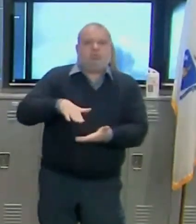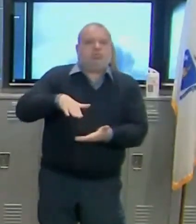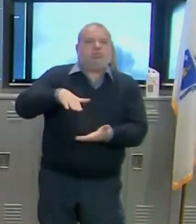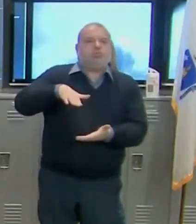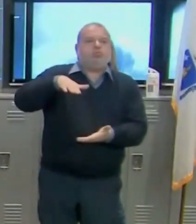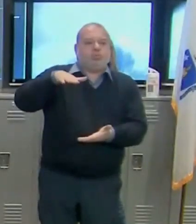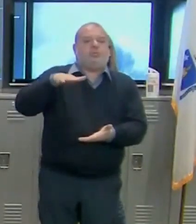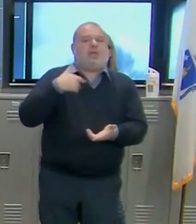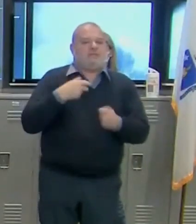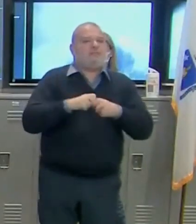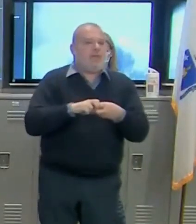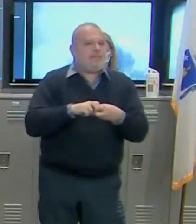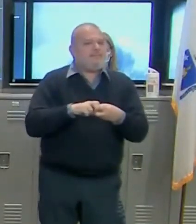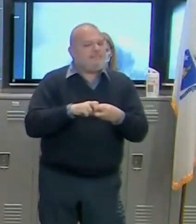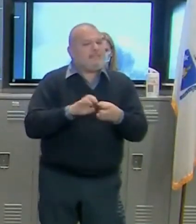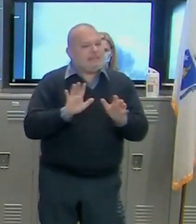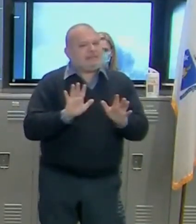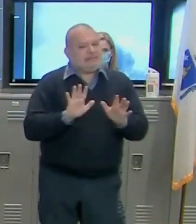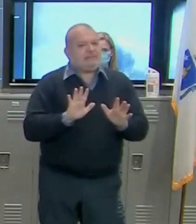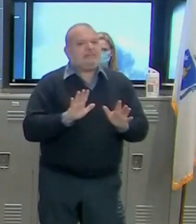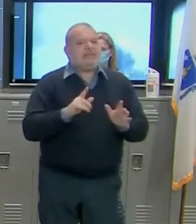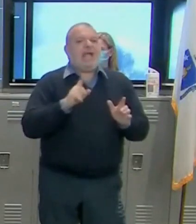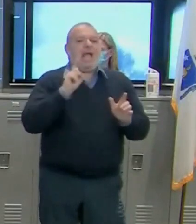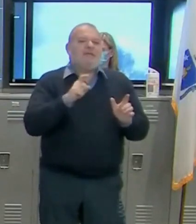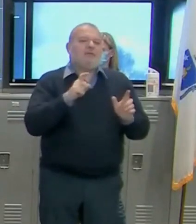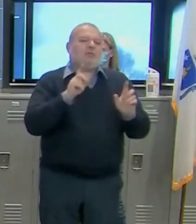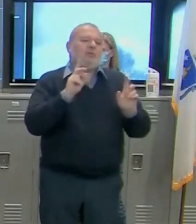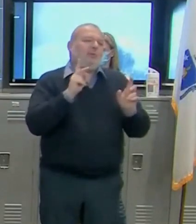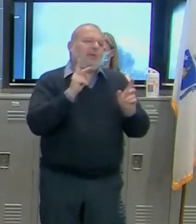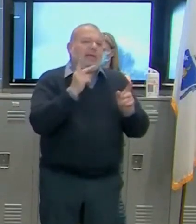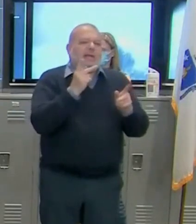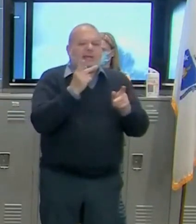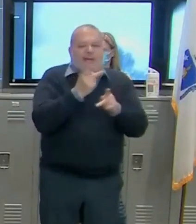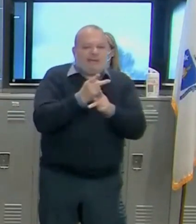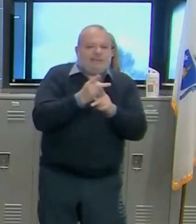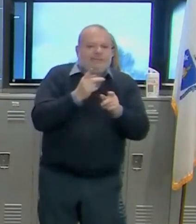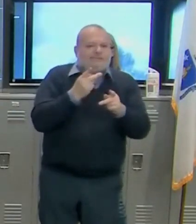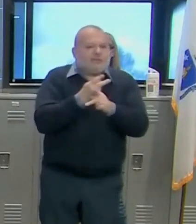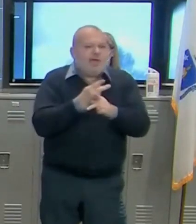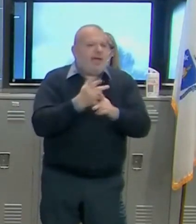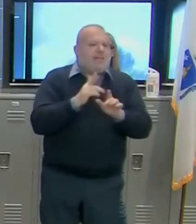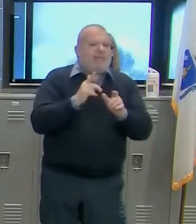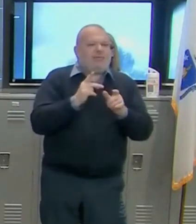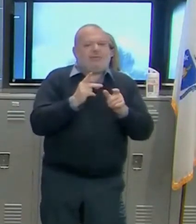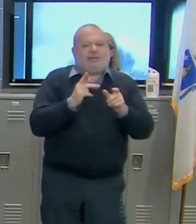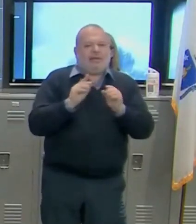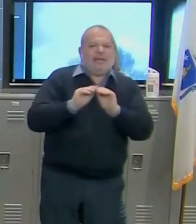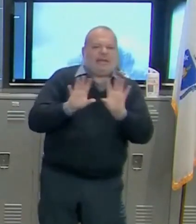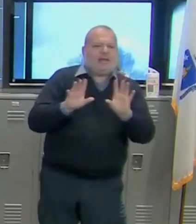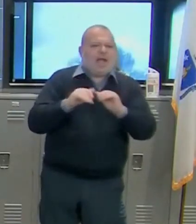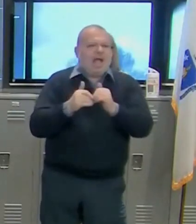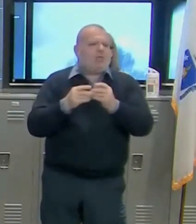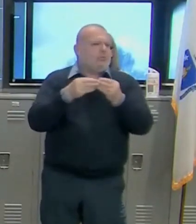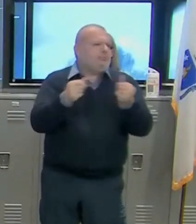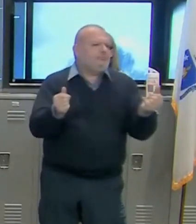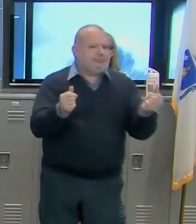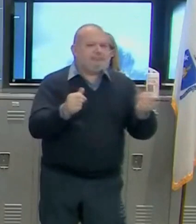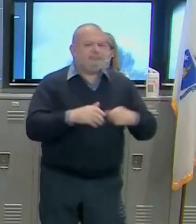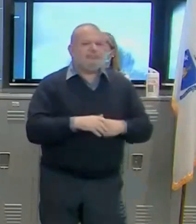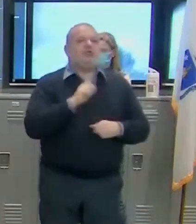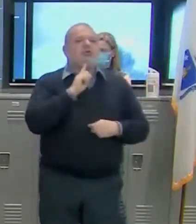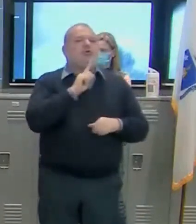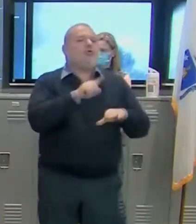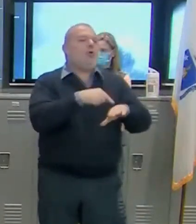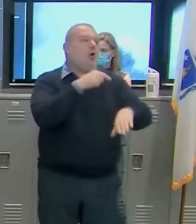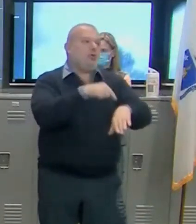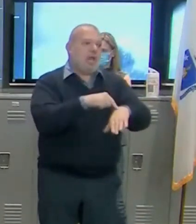into tomorrow morning. And the storm is also, again, going to require a long cleanup. And we expect that we will have a number of crews out for the next